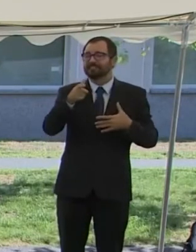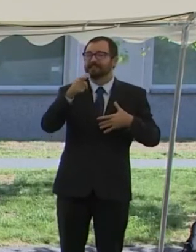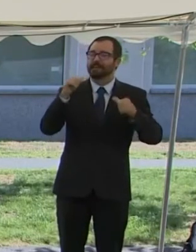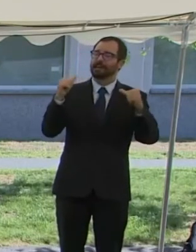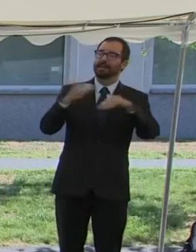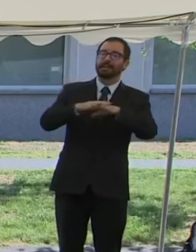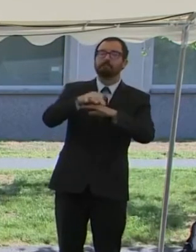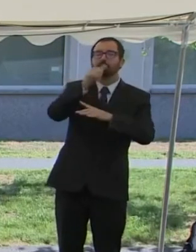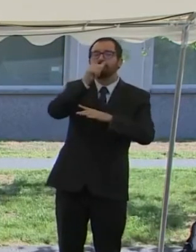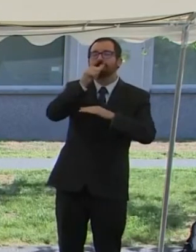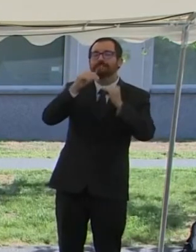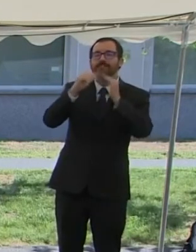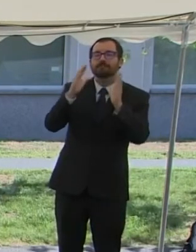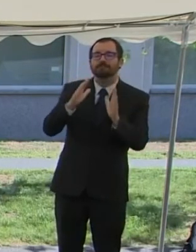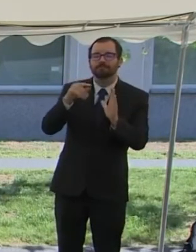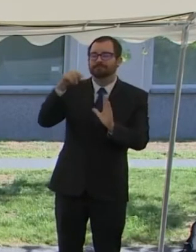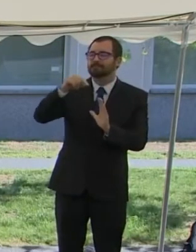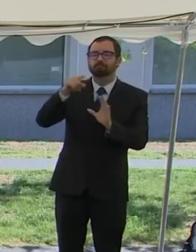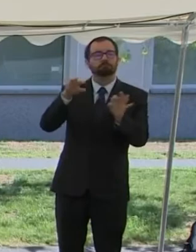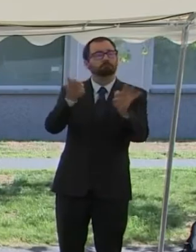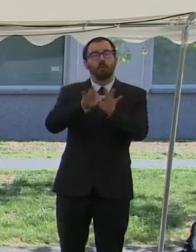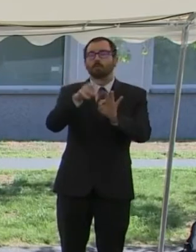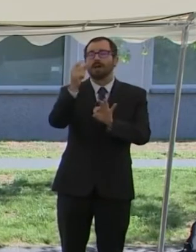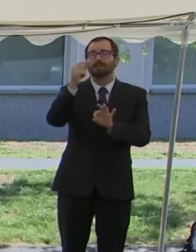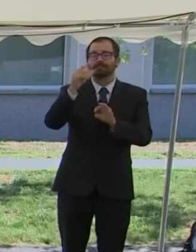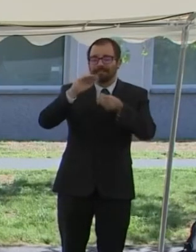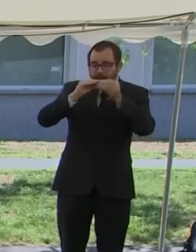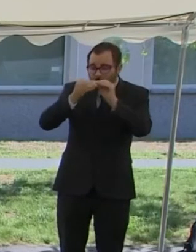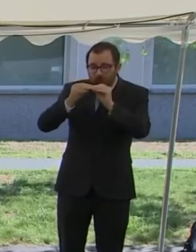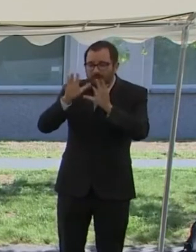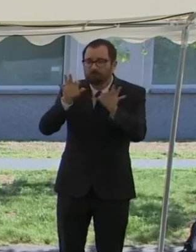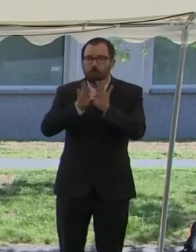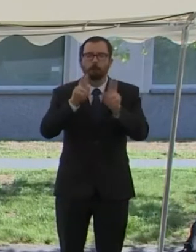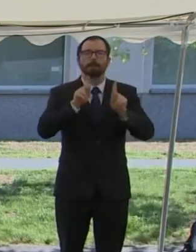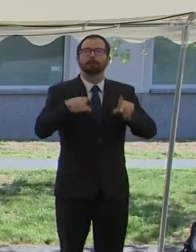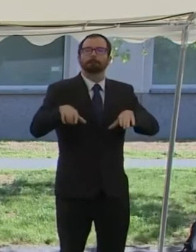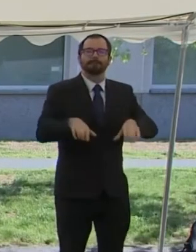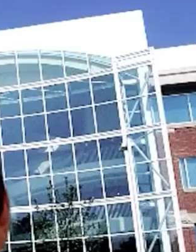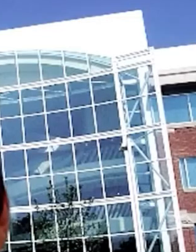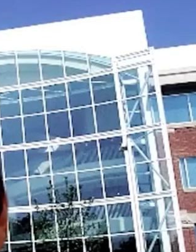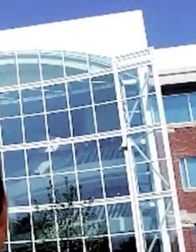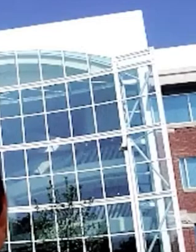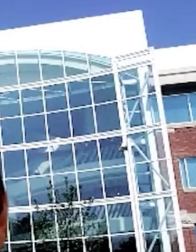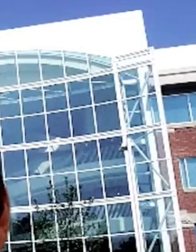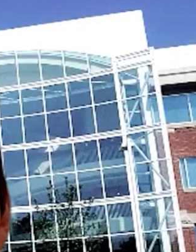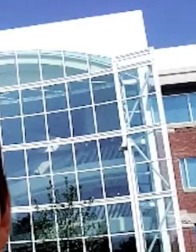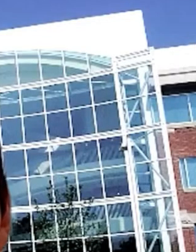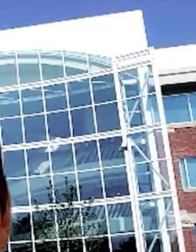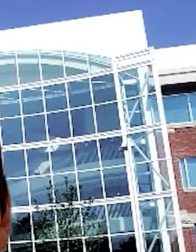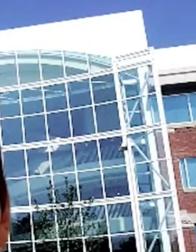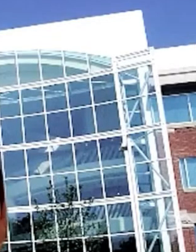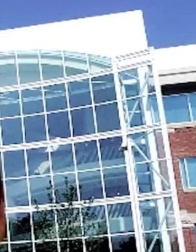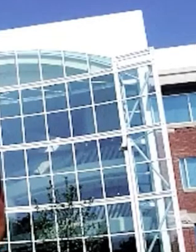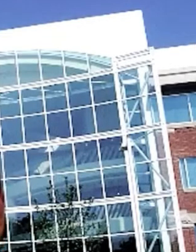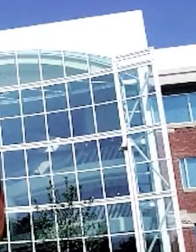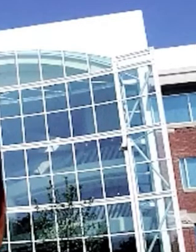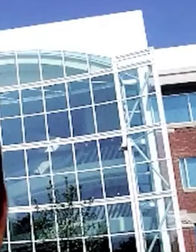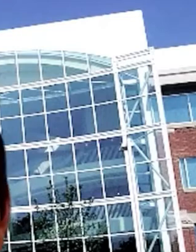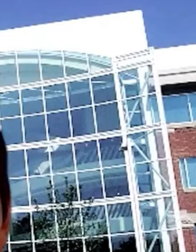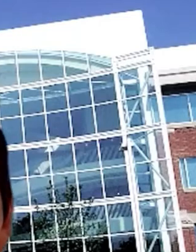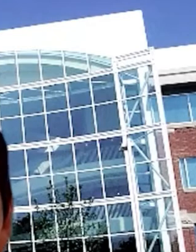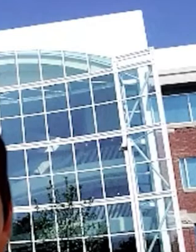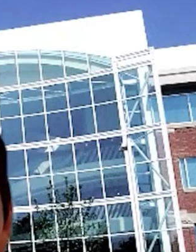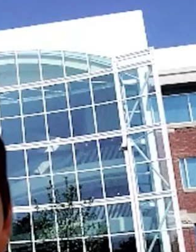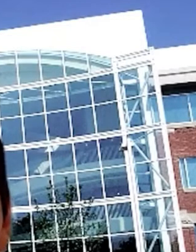honestly, the behavior generally at those, which is not socially distanced, no masks. You know, every person you touch is every person that